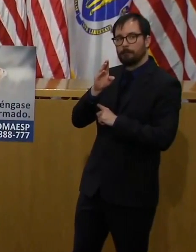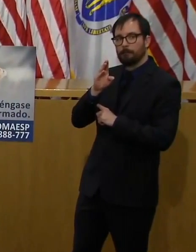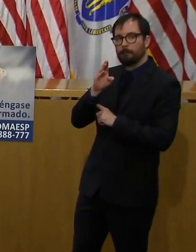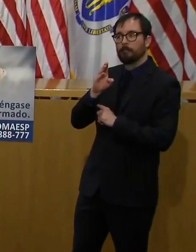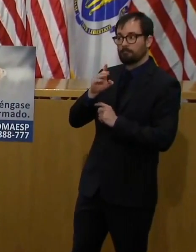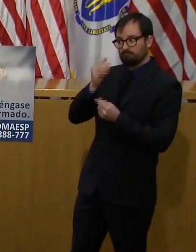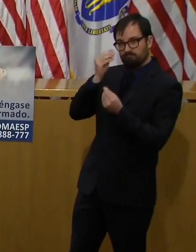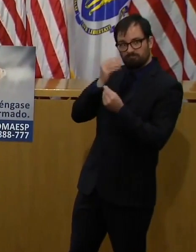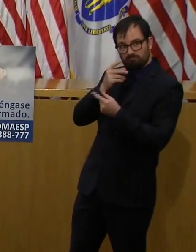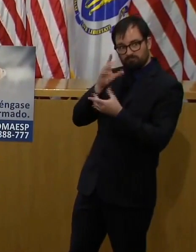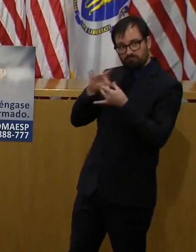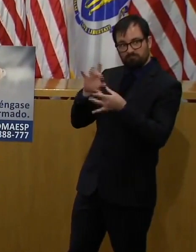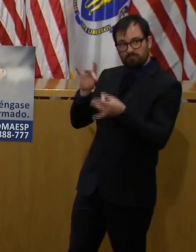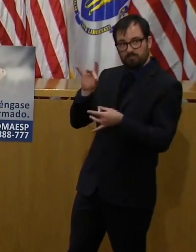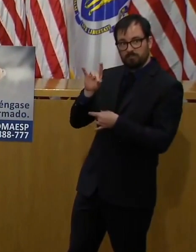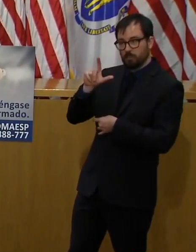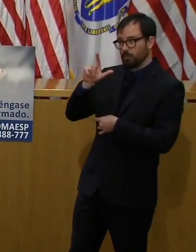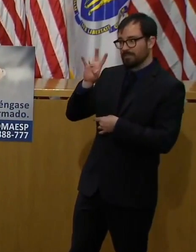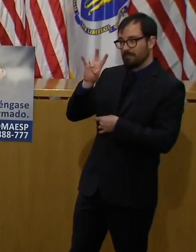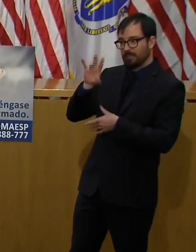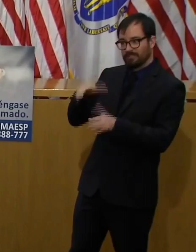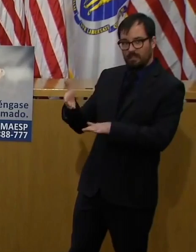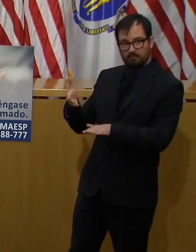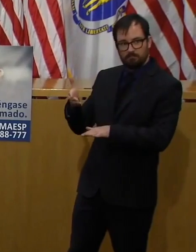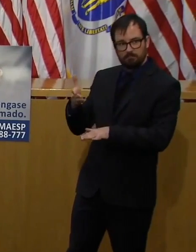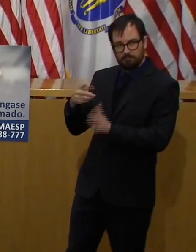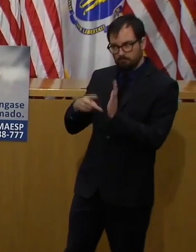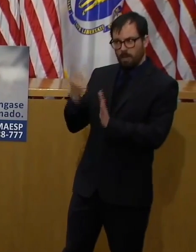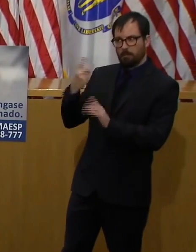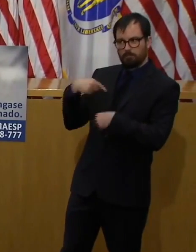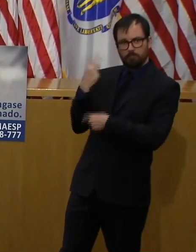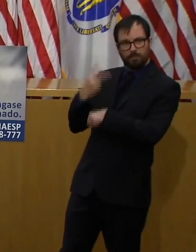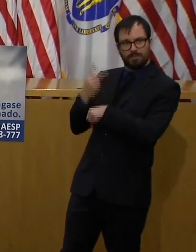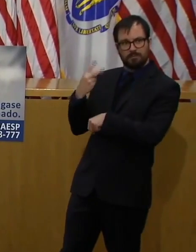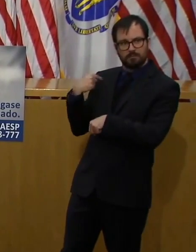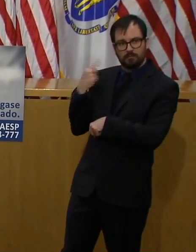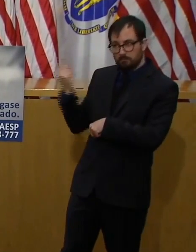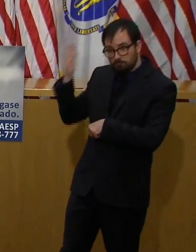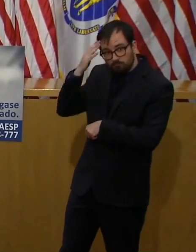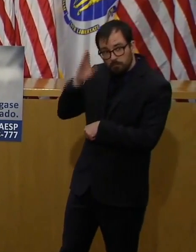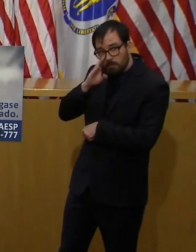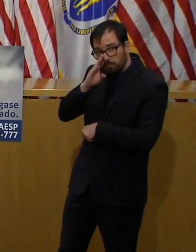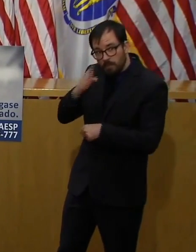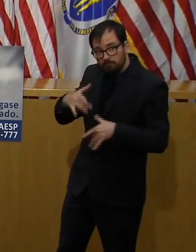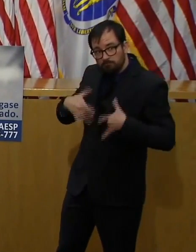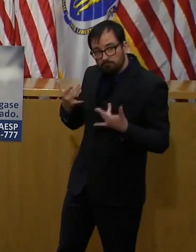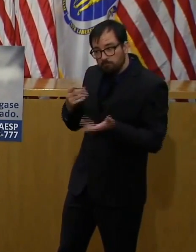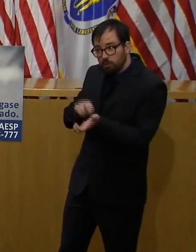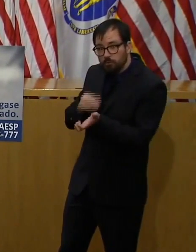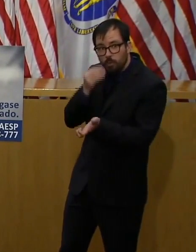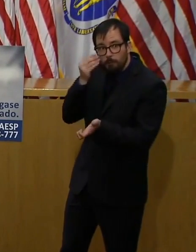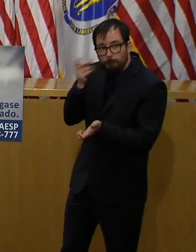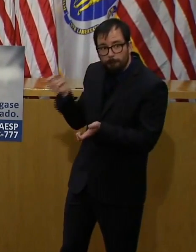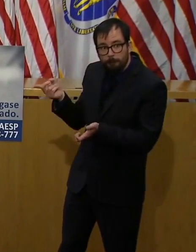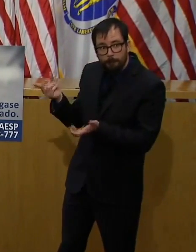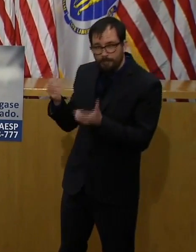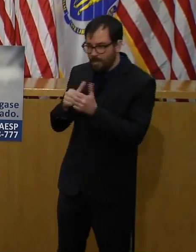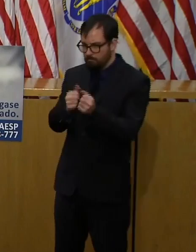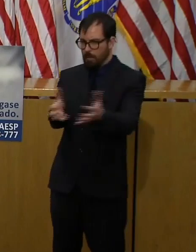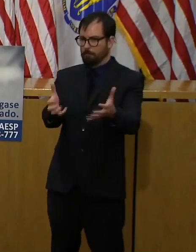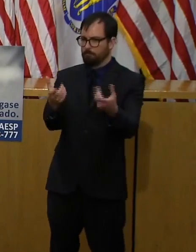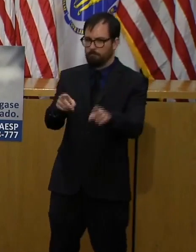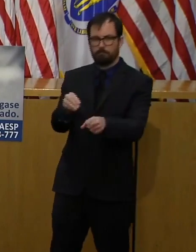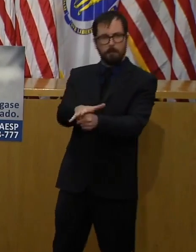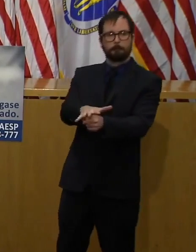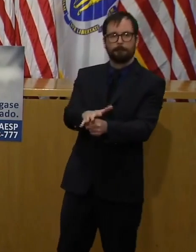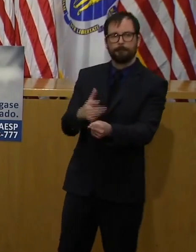double than just a few days ago. Are you guys aware of the situation or how it kind of got to that point? It seemed like it escalated very quickly there. So one of the